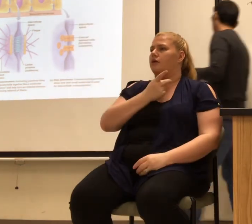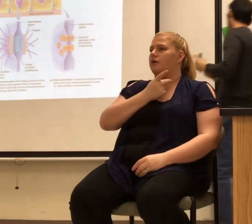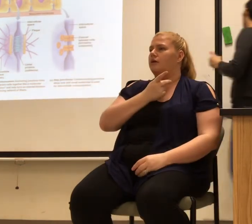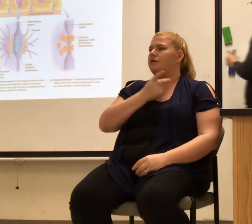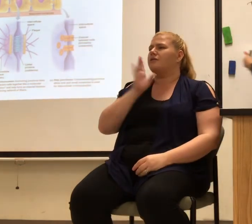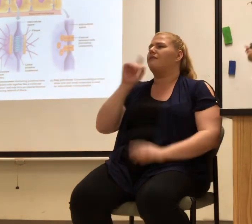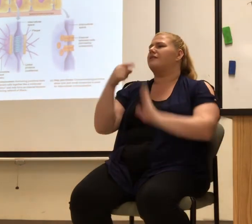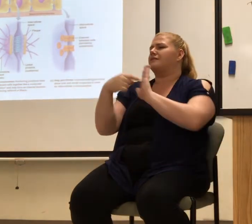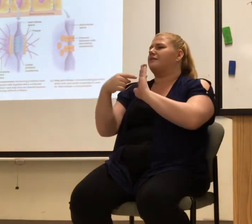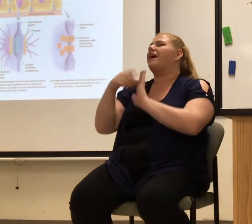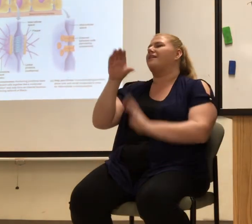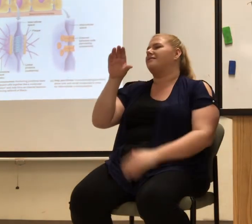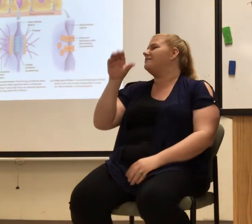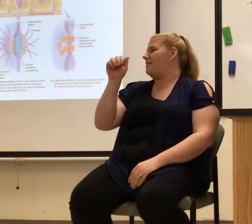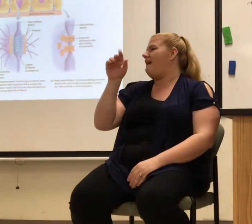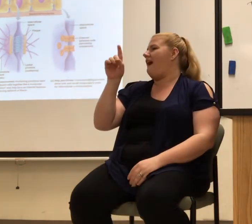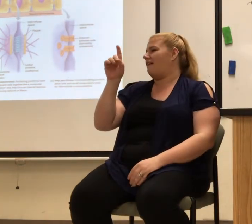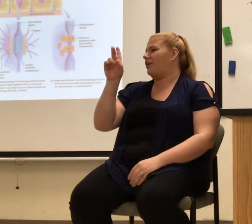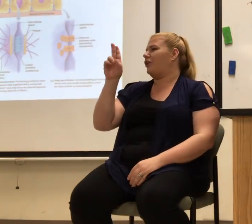cadherins.